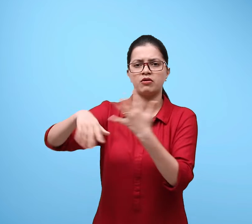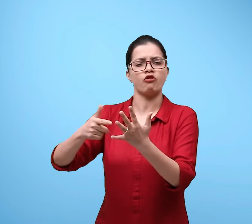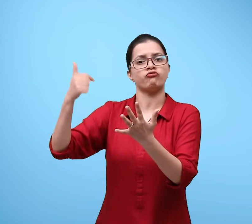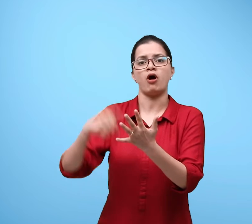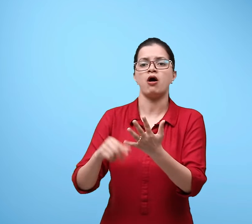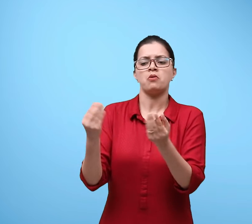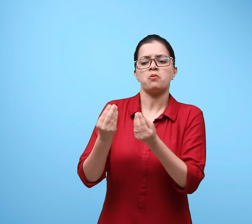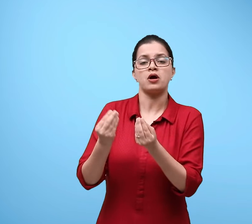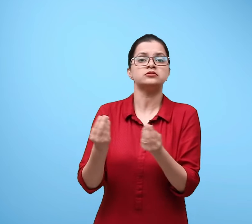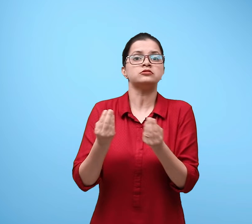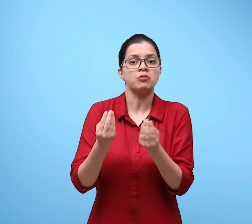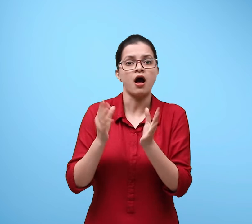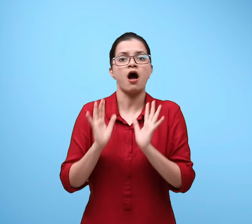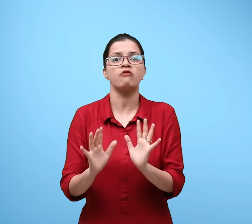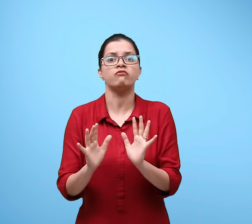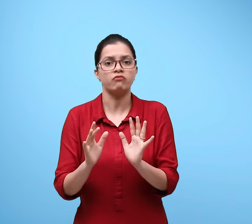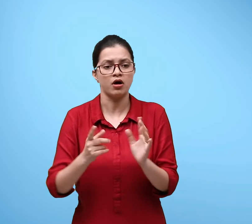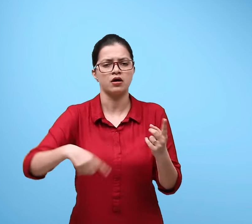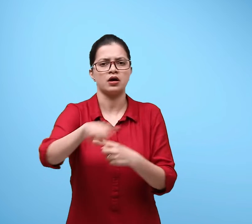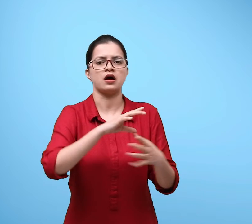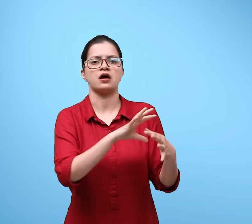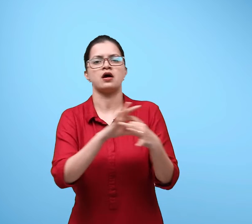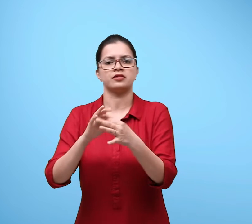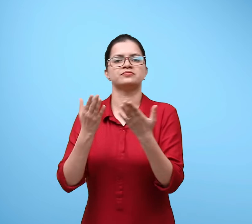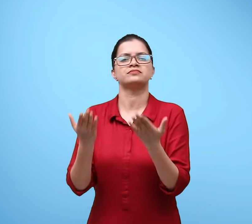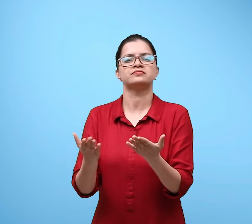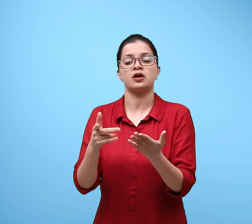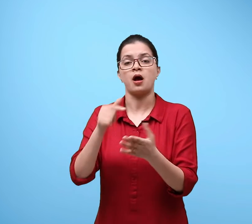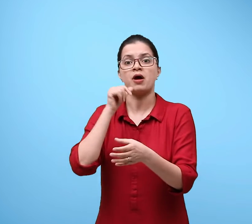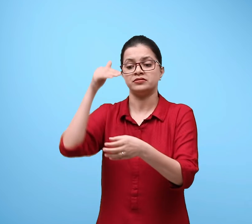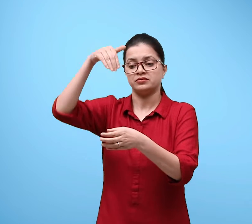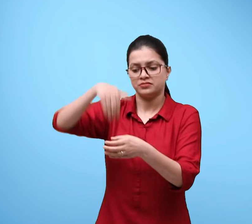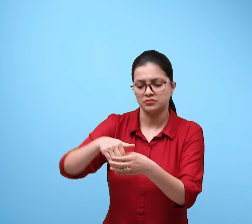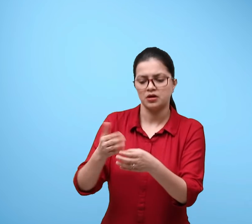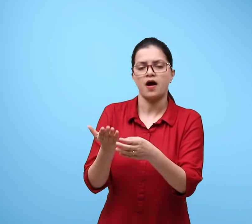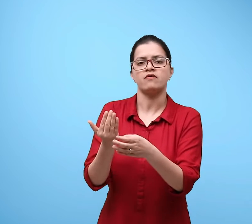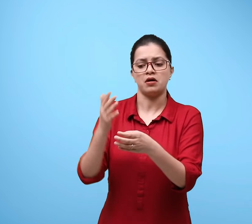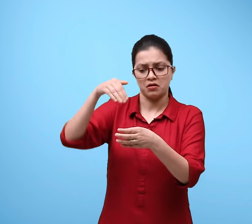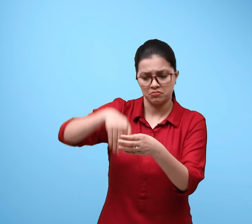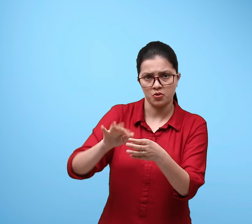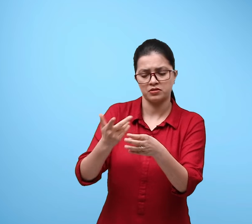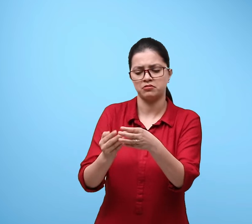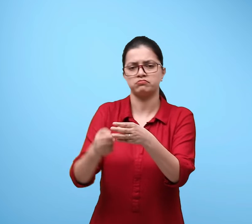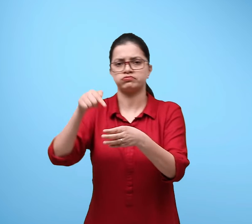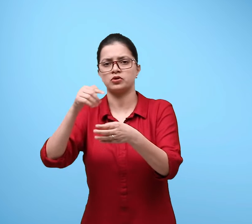Some of these materials that did not mix with water floated to the surface of water.